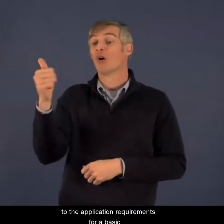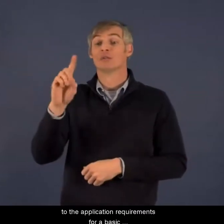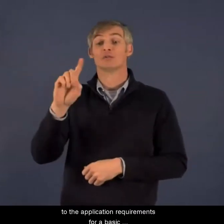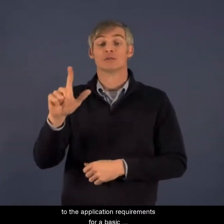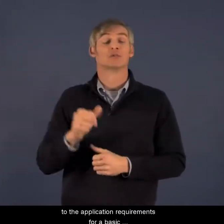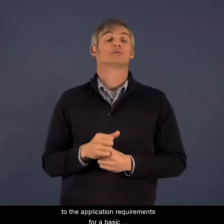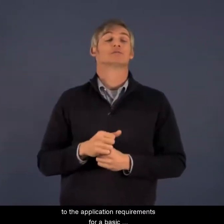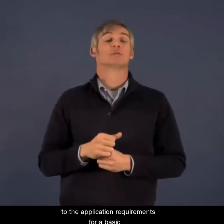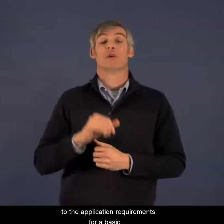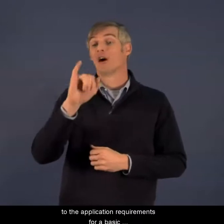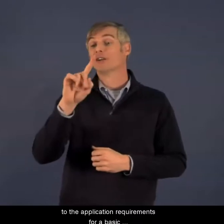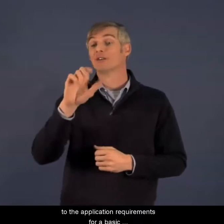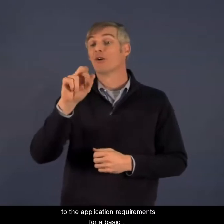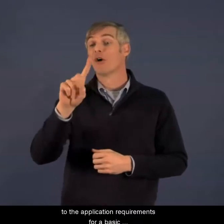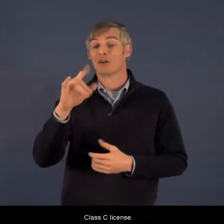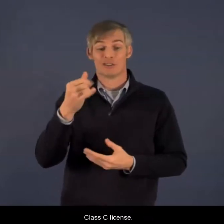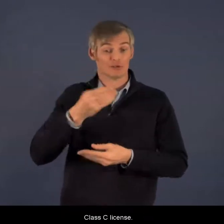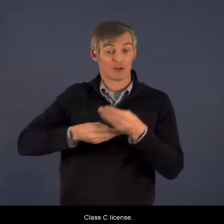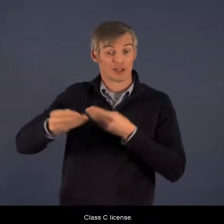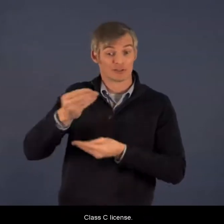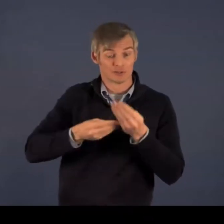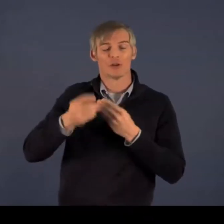application requirements for a basic Class C license.